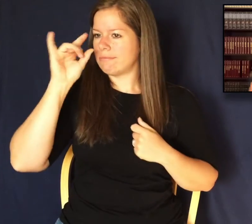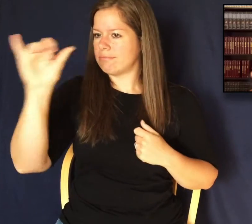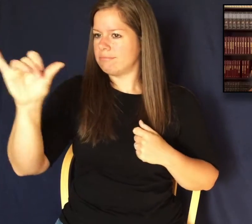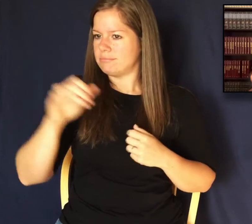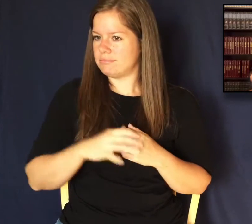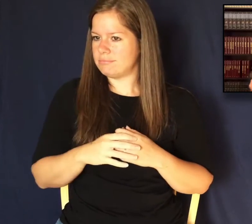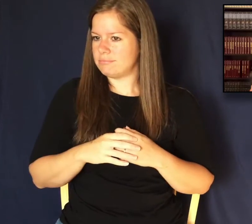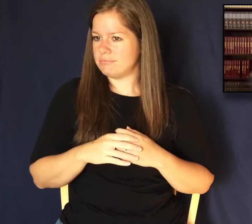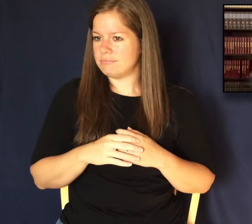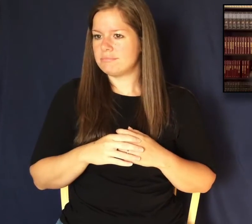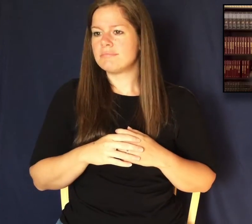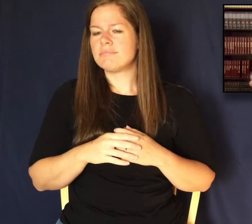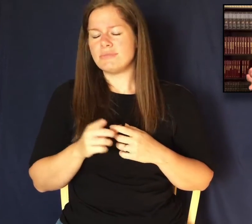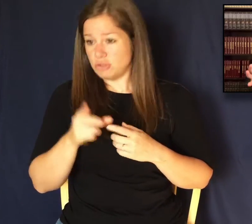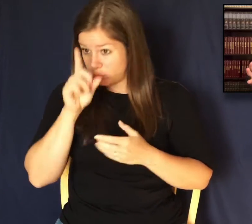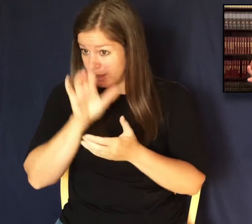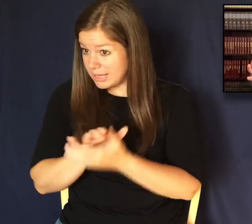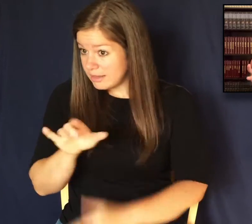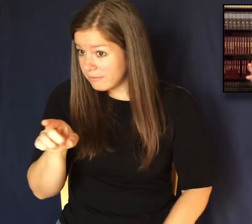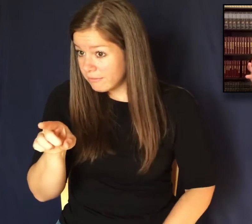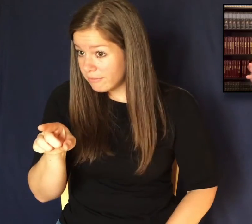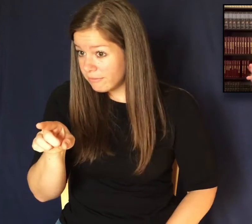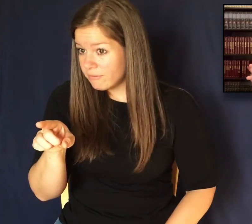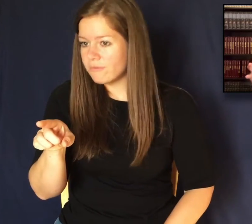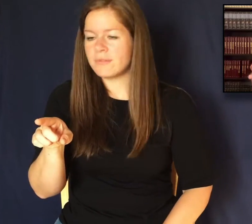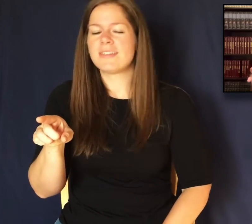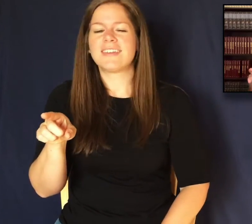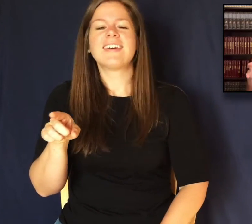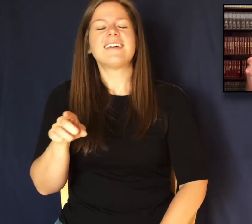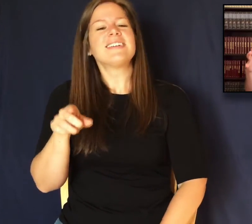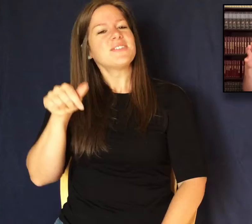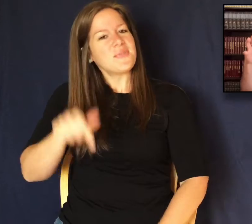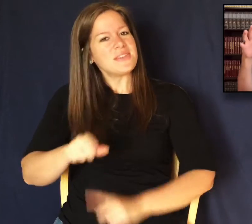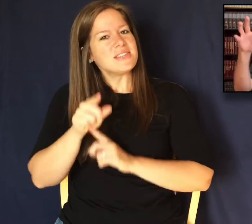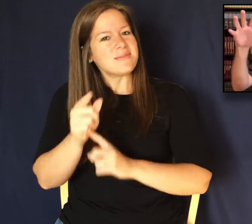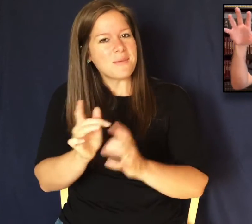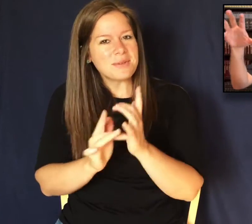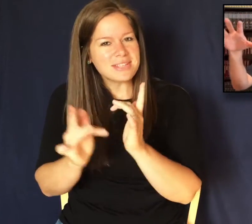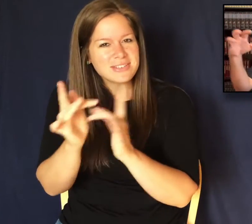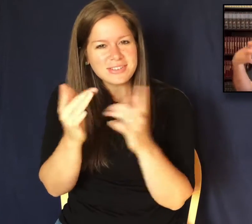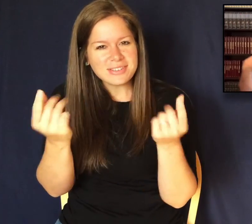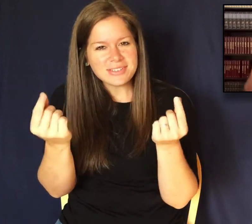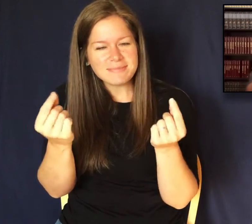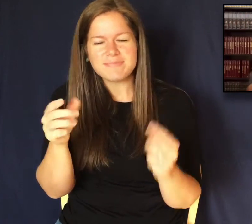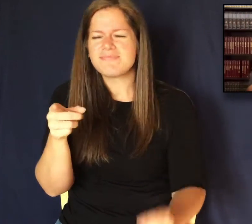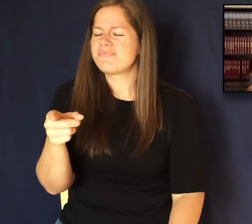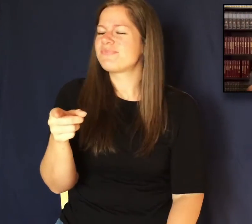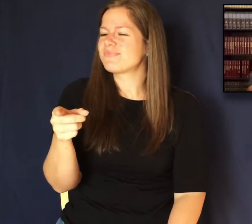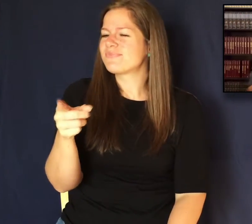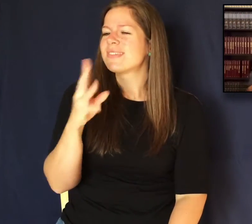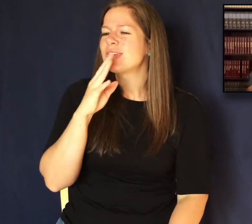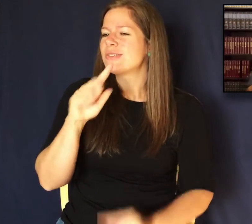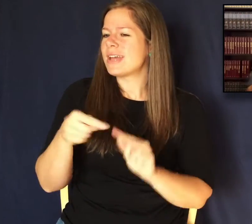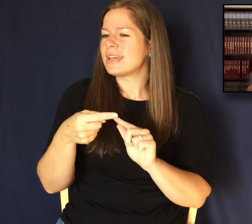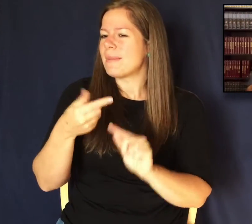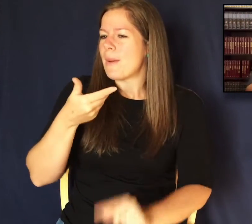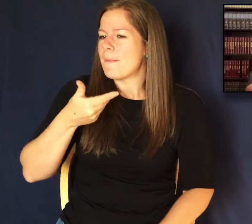never die." Do you believe this? So he takes this moment to basically say, Martha, you're talking about a moment that's really about